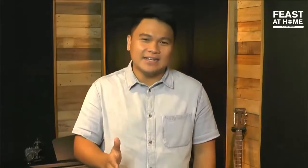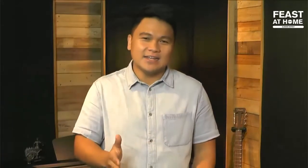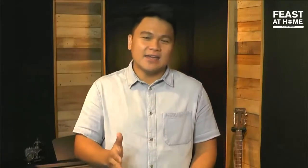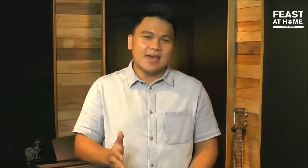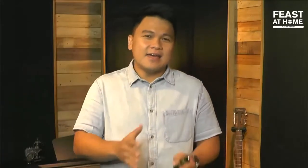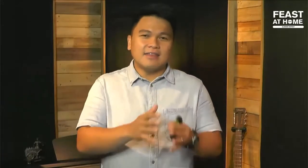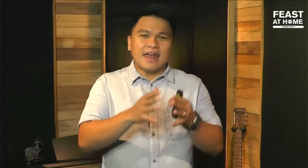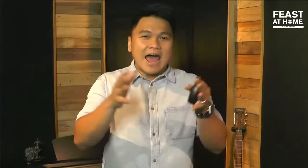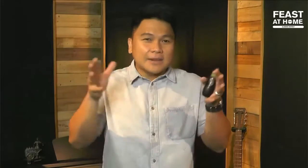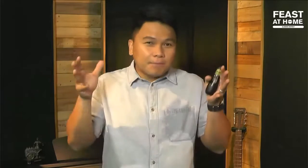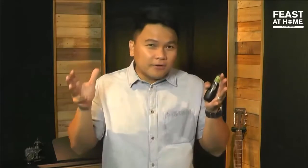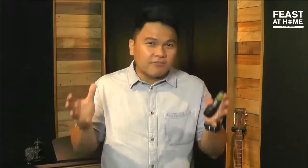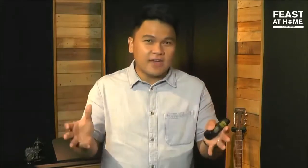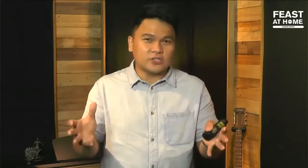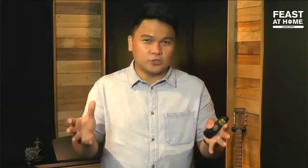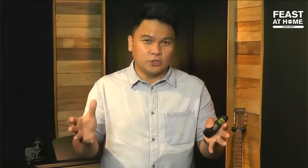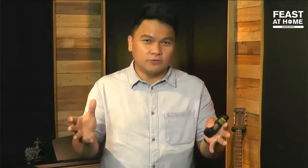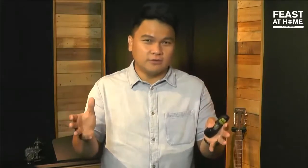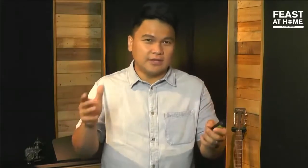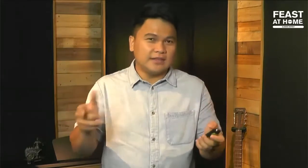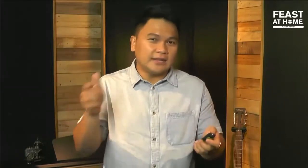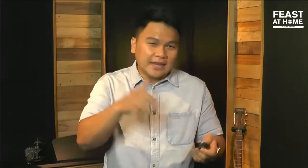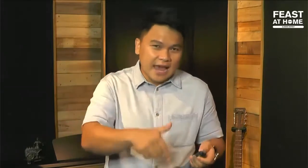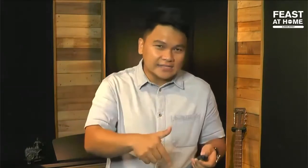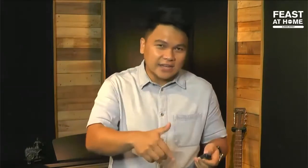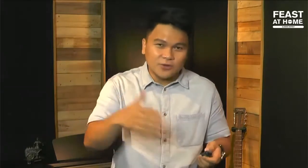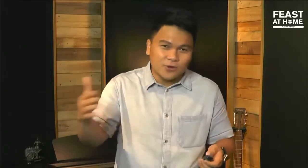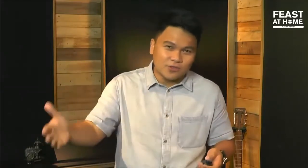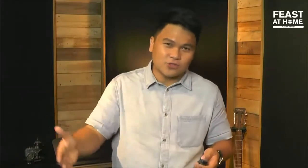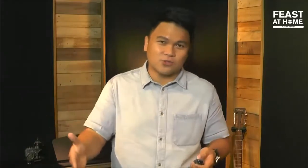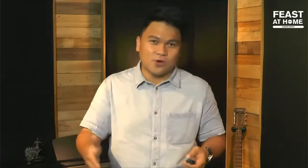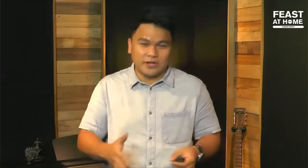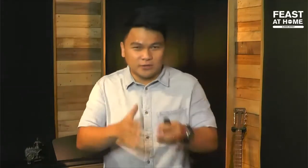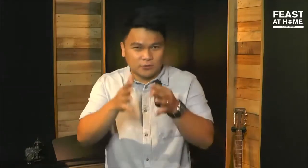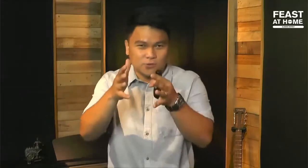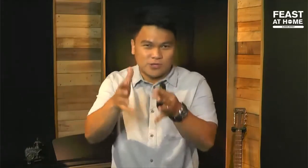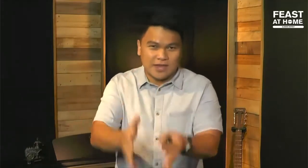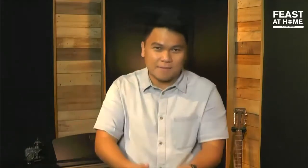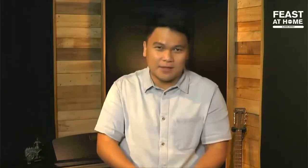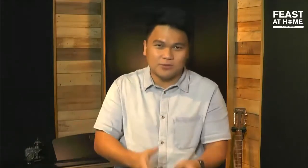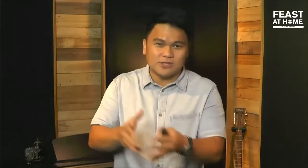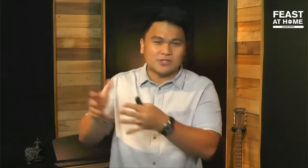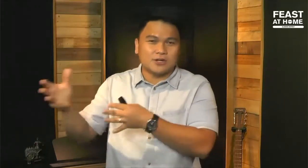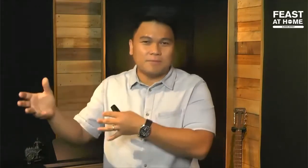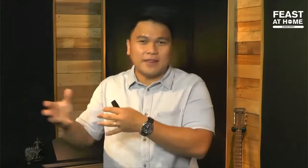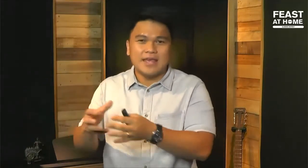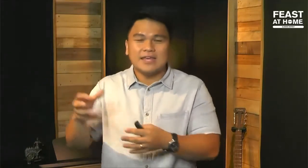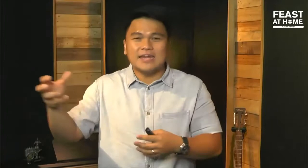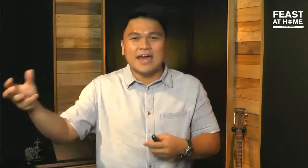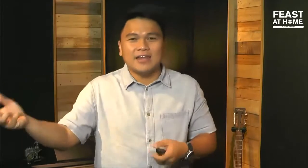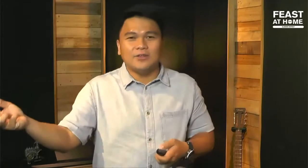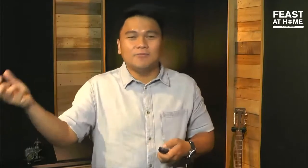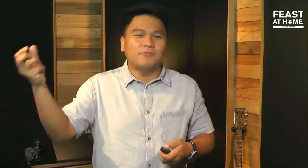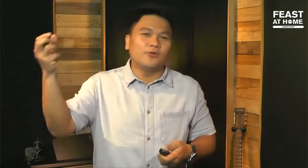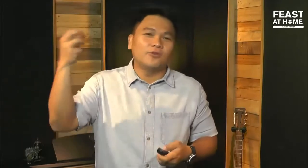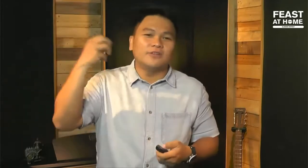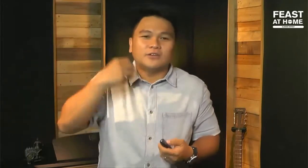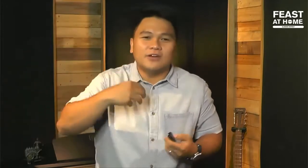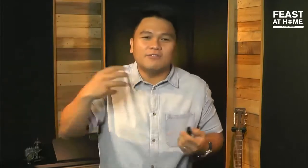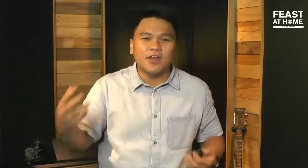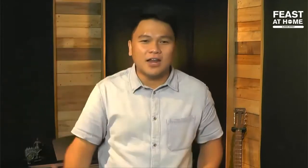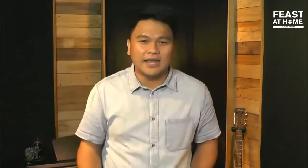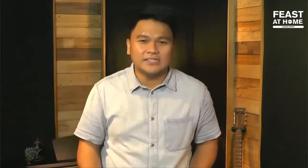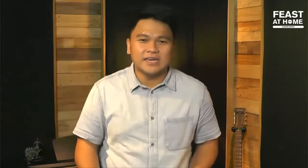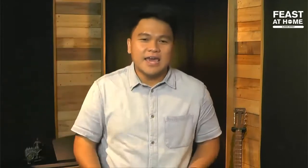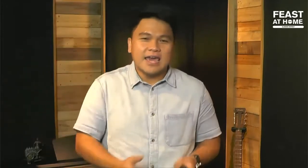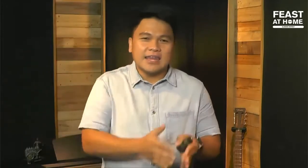sin, that perfection did not last. And you know the story, na tukso si Eva dun sa serpent, kinain yung fruit of the tree